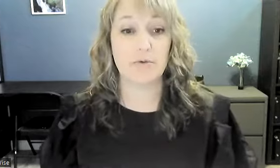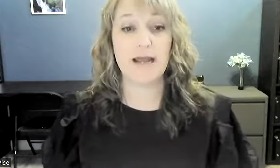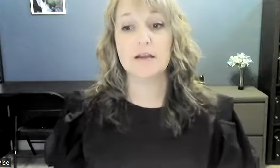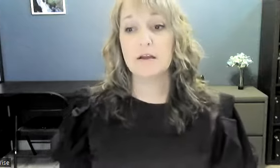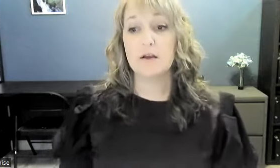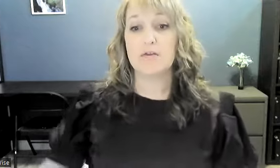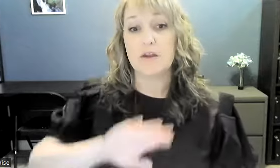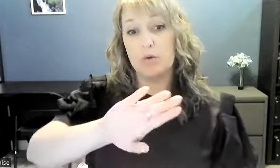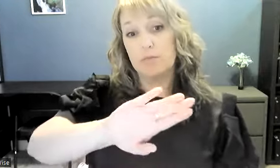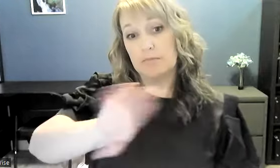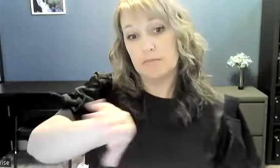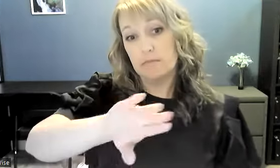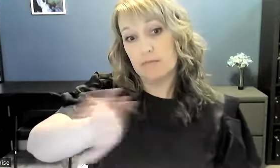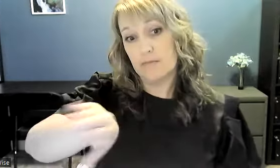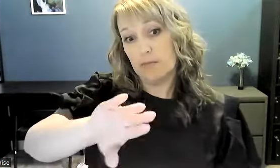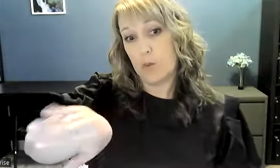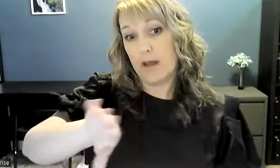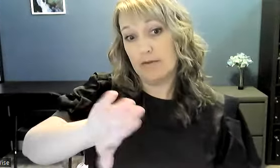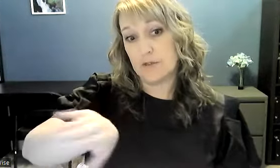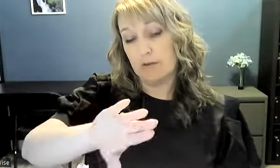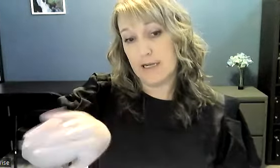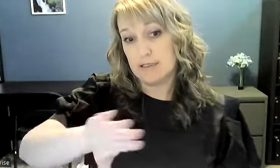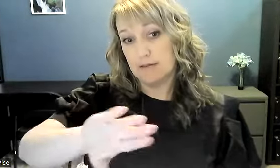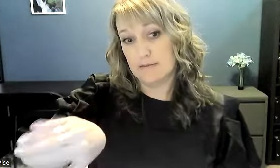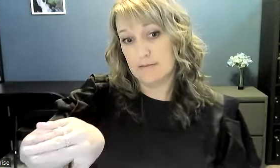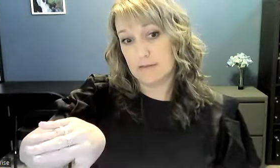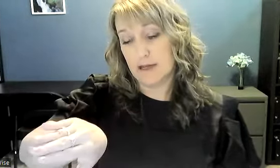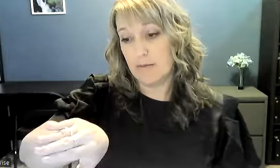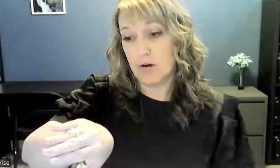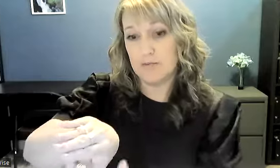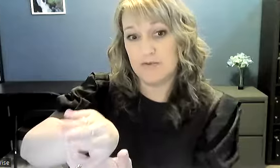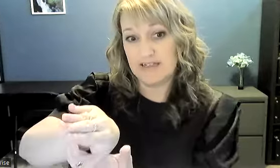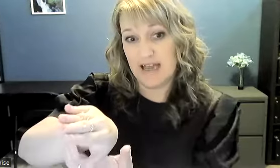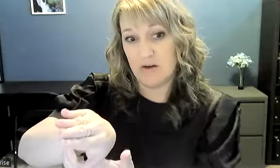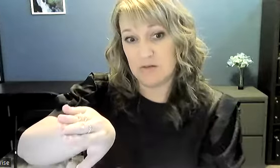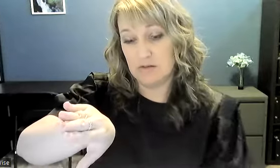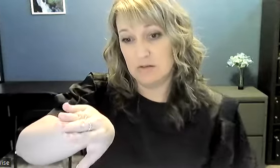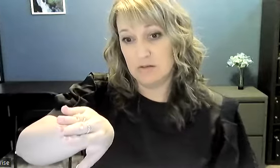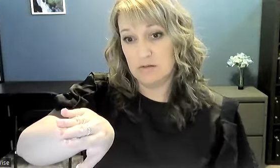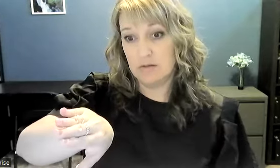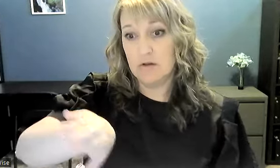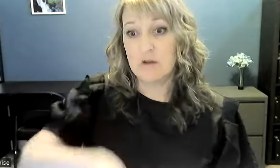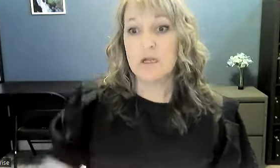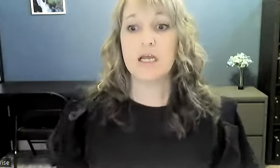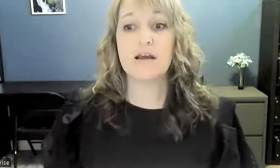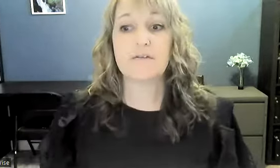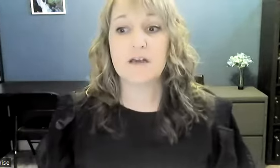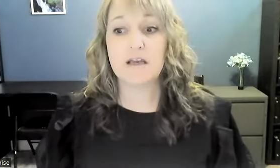right, then you wave to the right, okay? Palms facing out. If it's